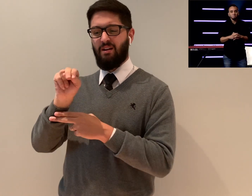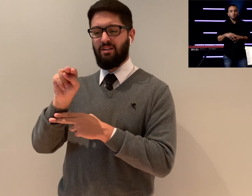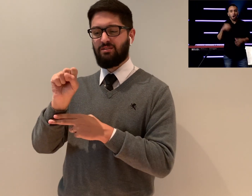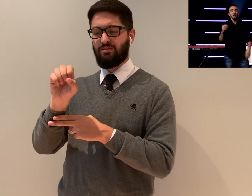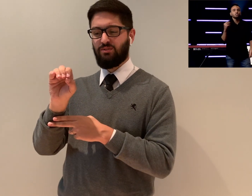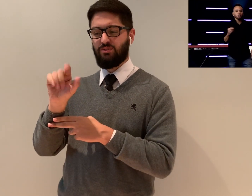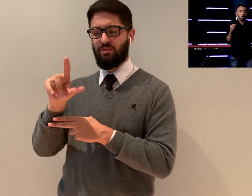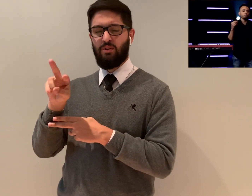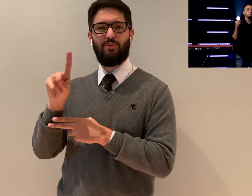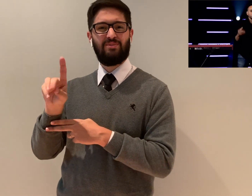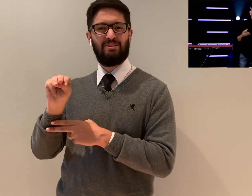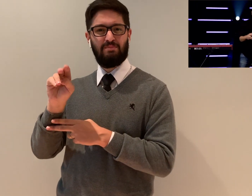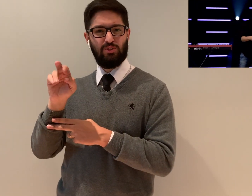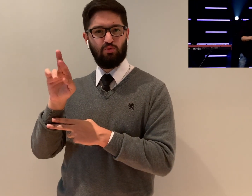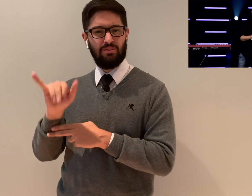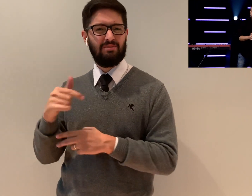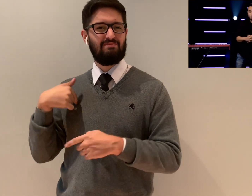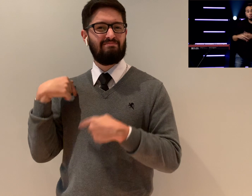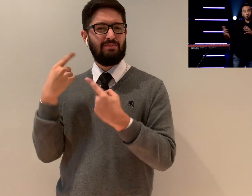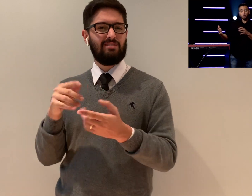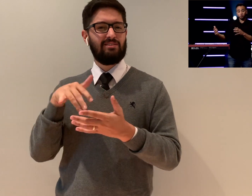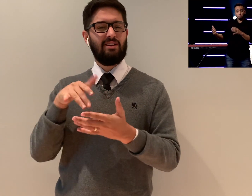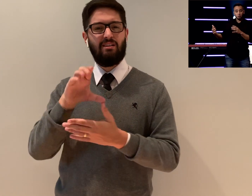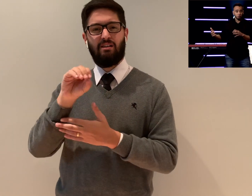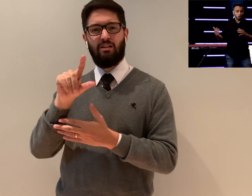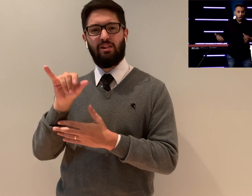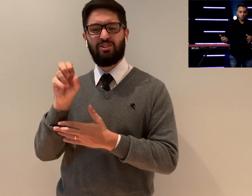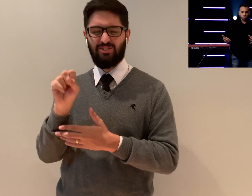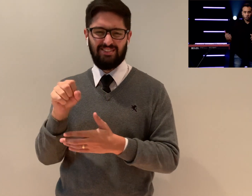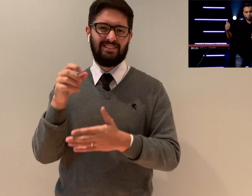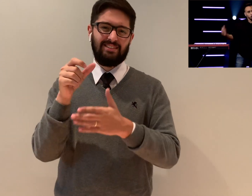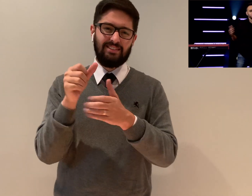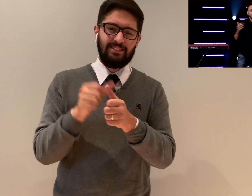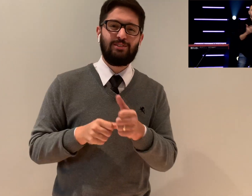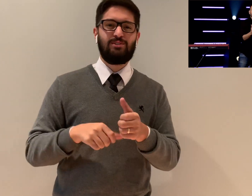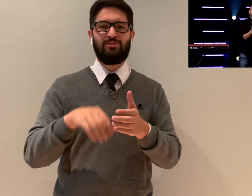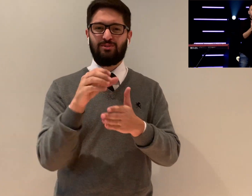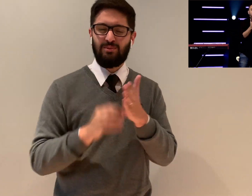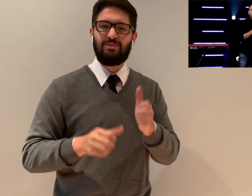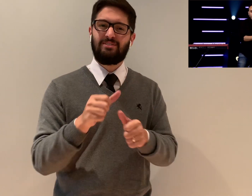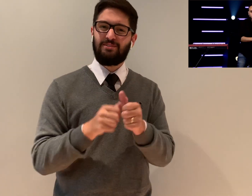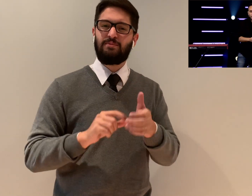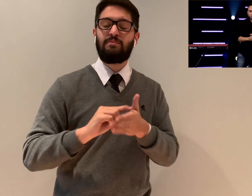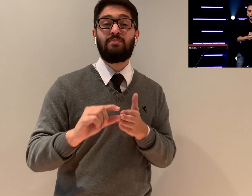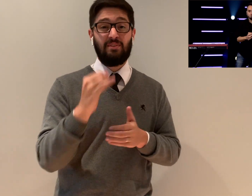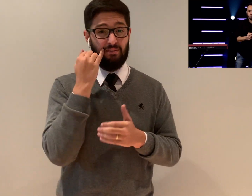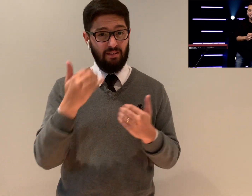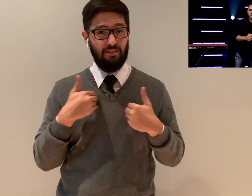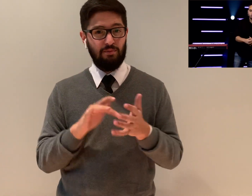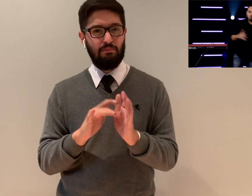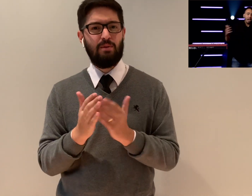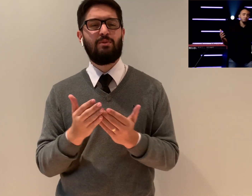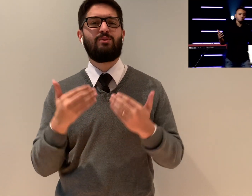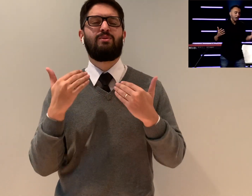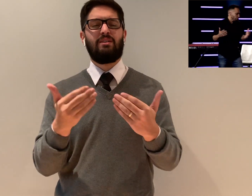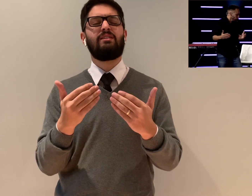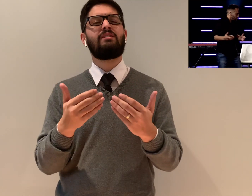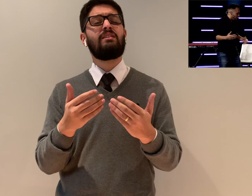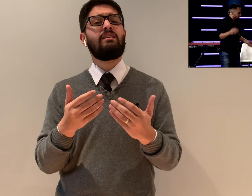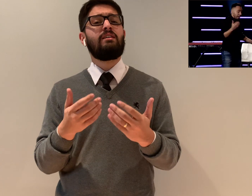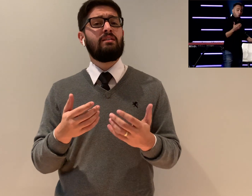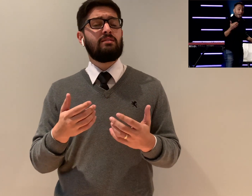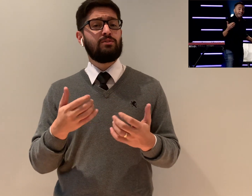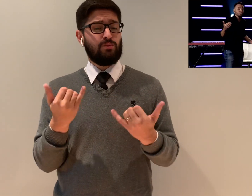entitled Unsolved Mysteries. And we've been going through the book of Colossians, verse by verse, chapter by chapter. And so if you have your